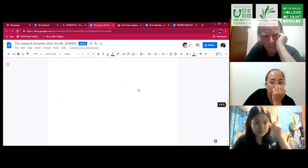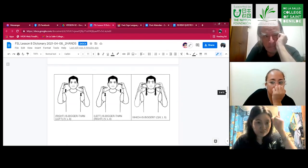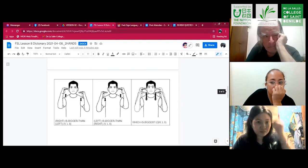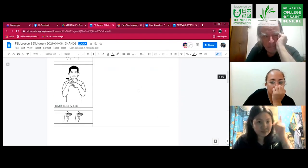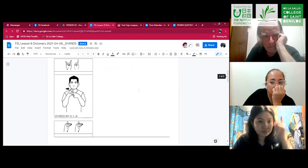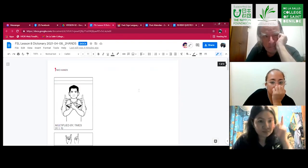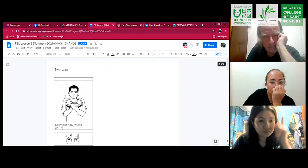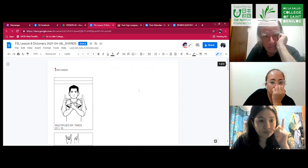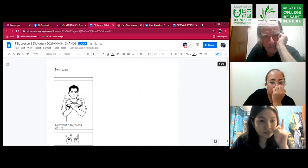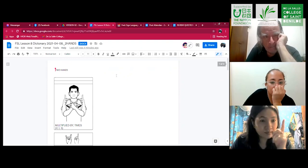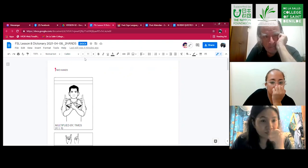From the top.